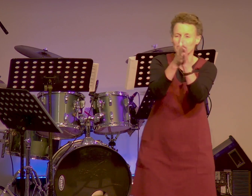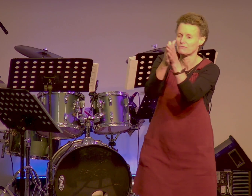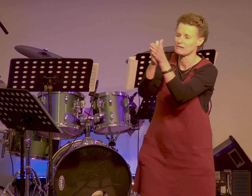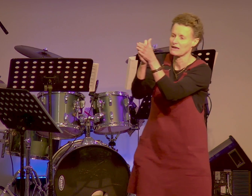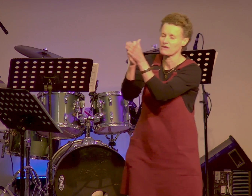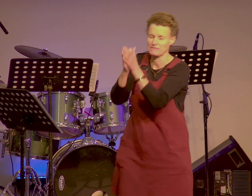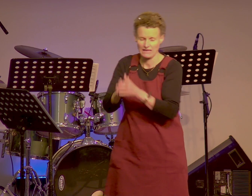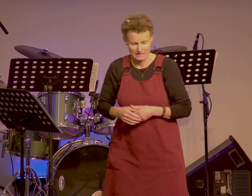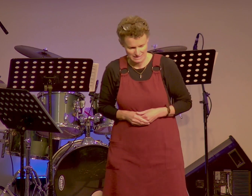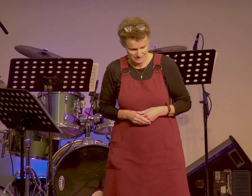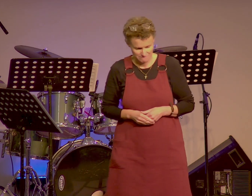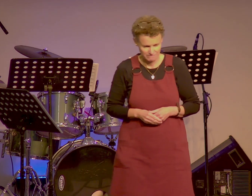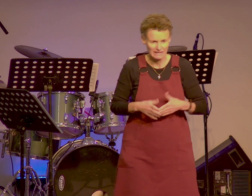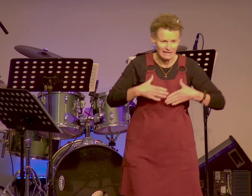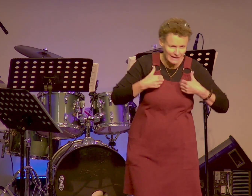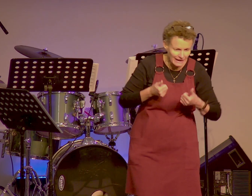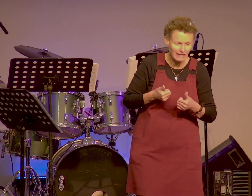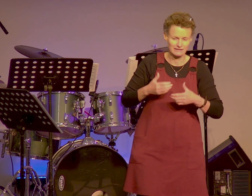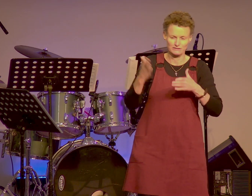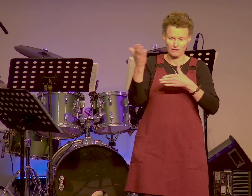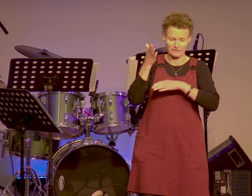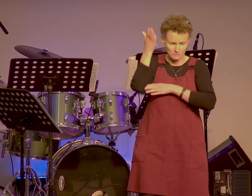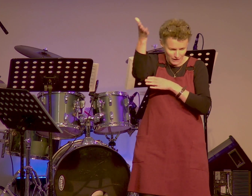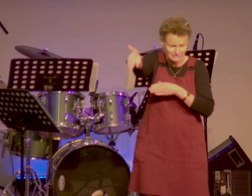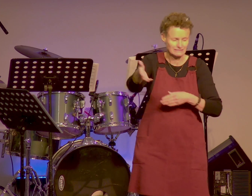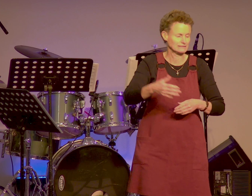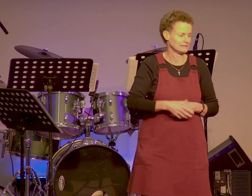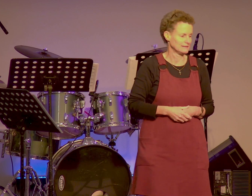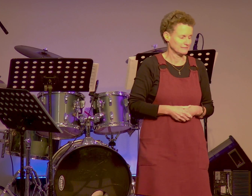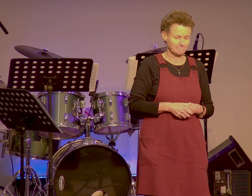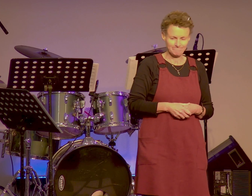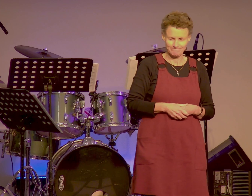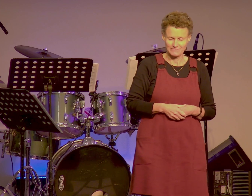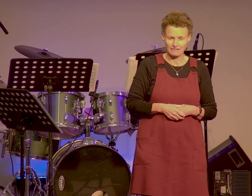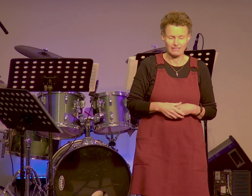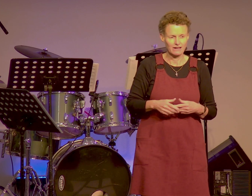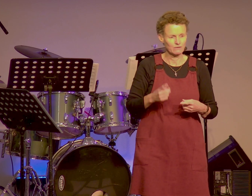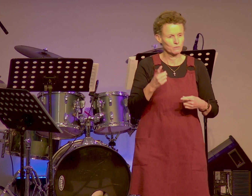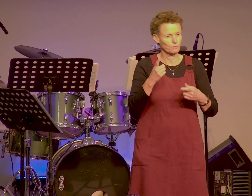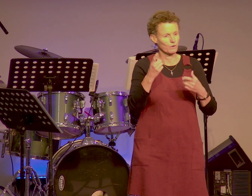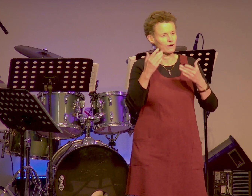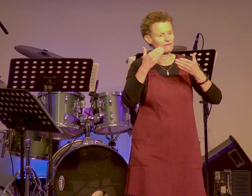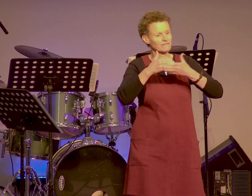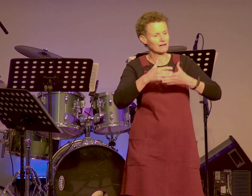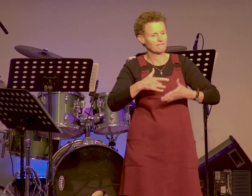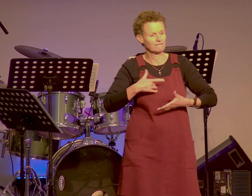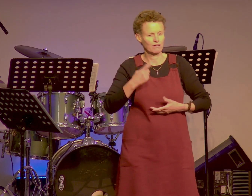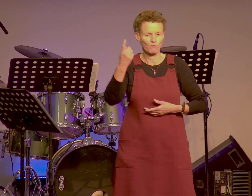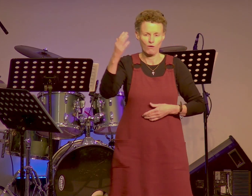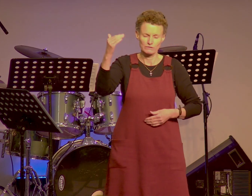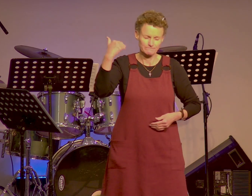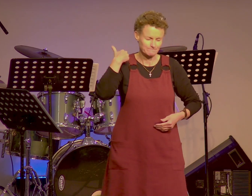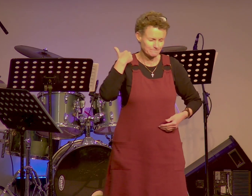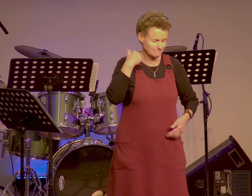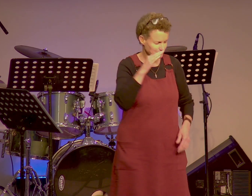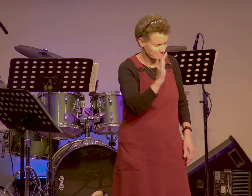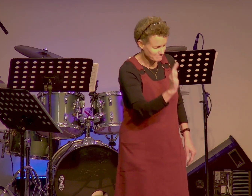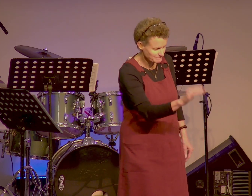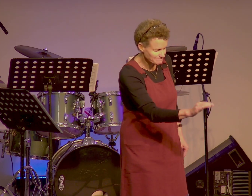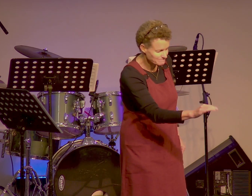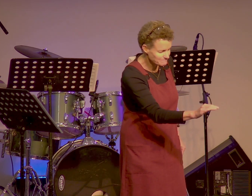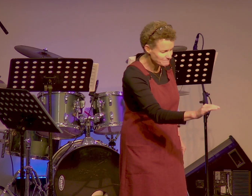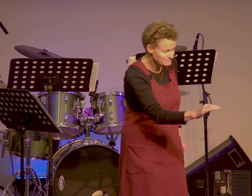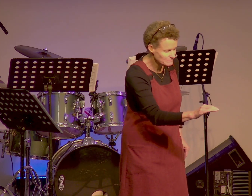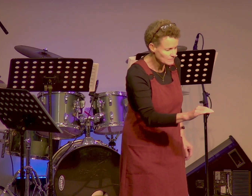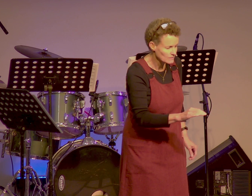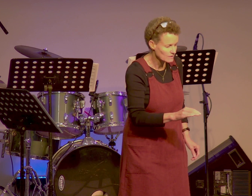she asked others to pray for her. She went to healing services. And one evening, she actually felt